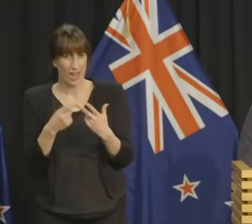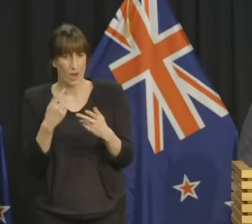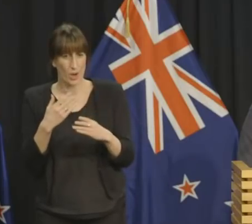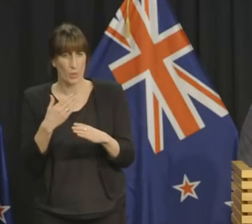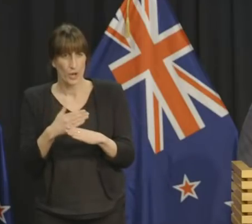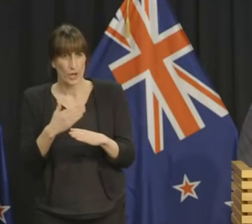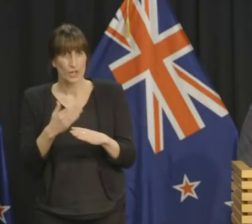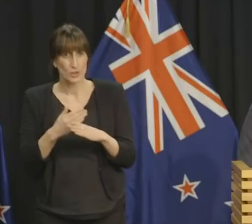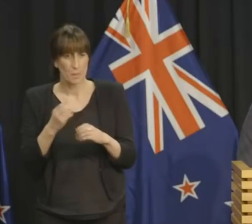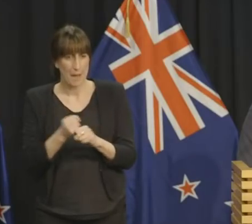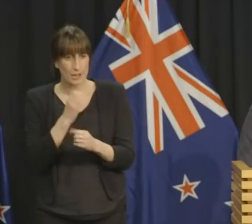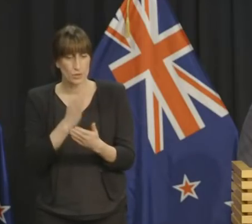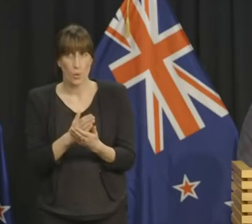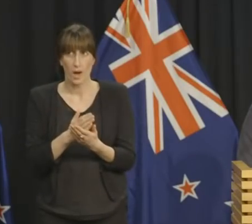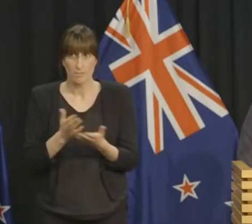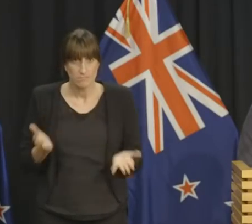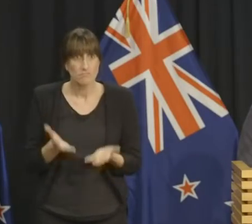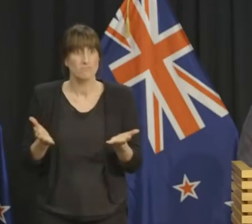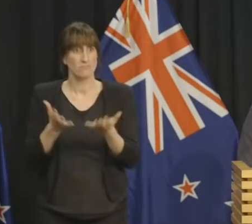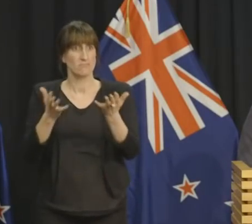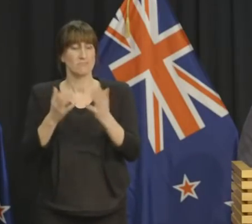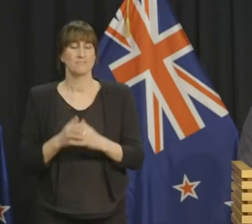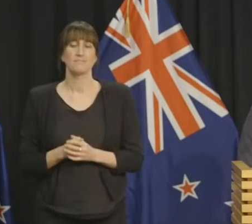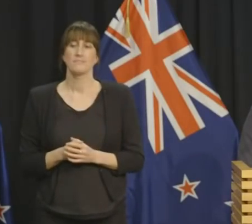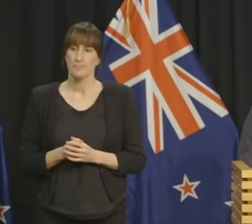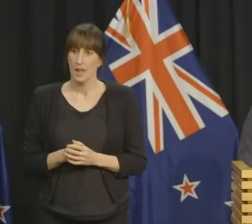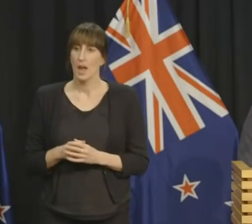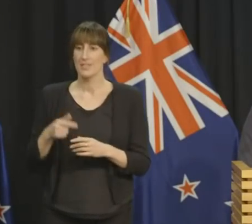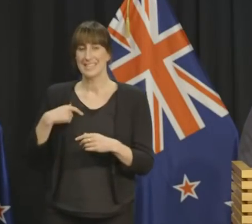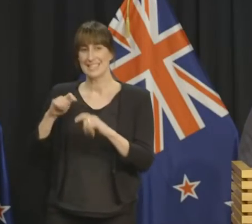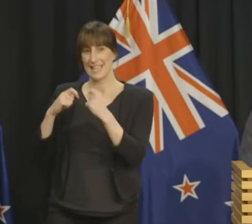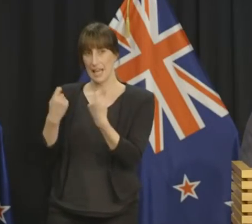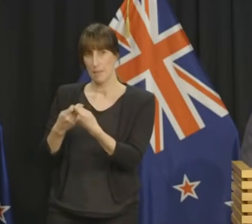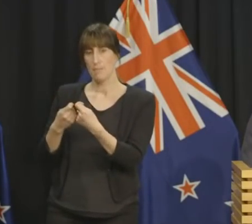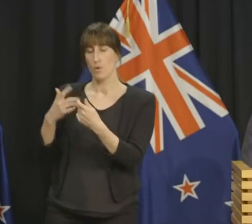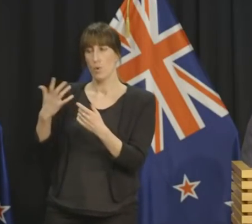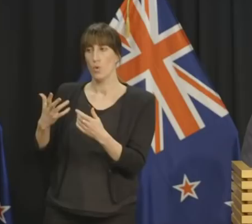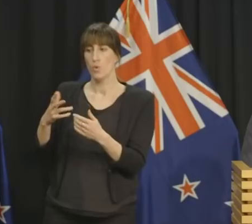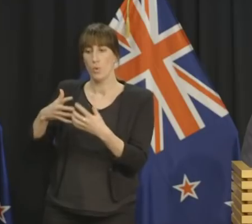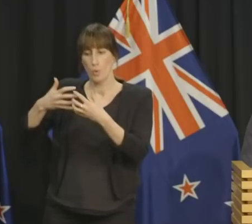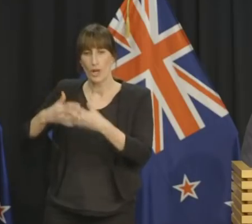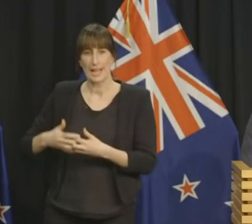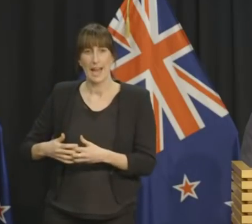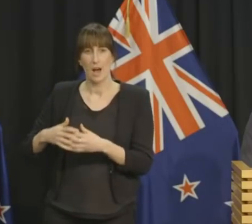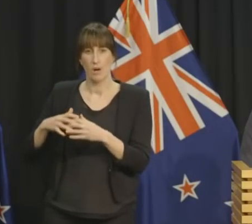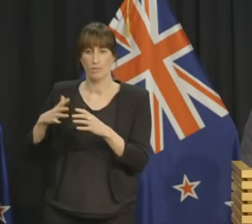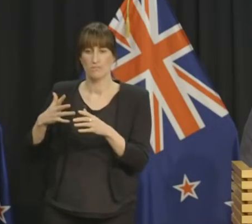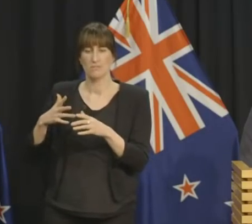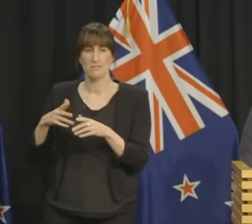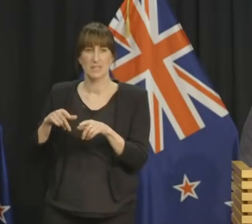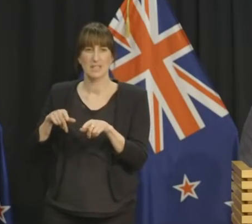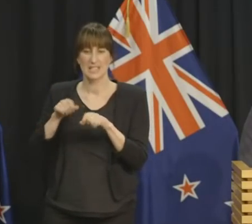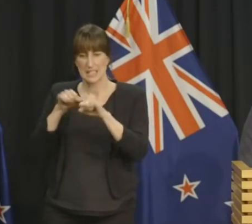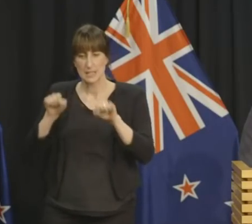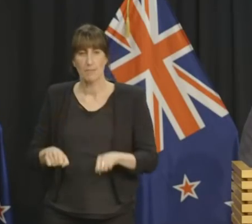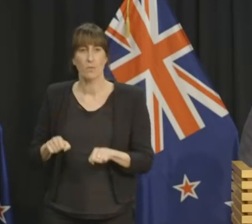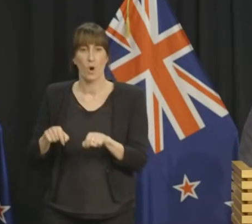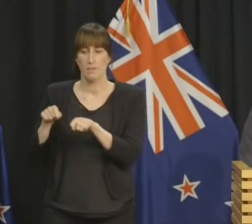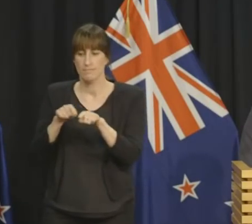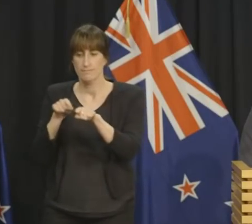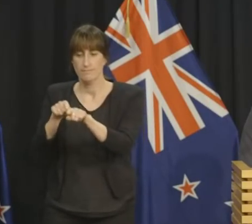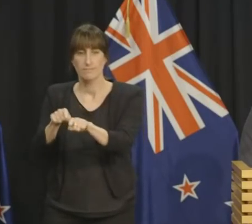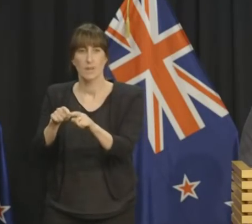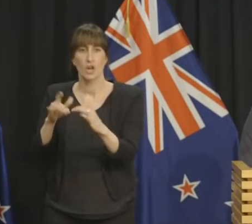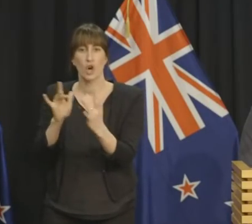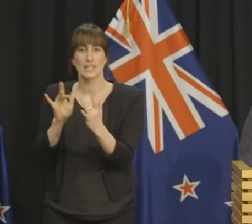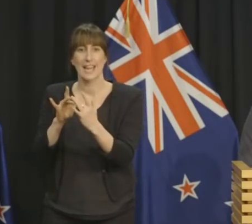of contact tracing, and they of course have been monitoring the implementation of the recommendations from the Viral Review. So I've got